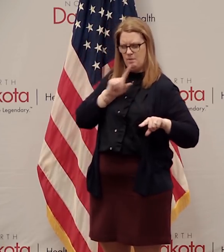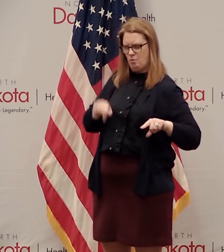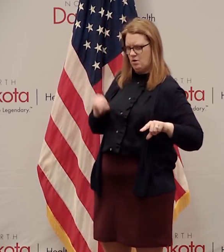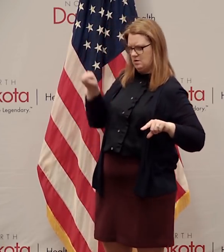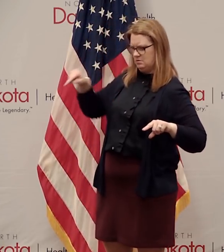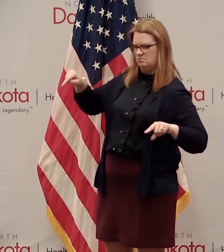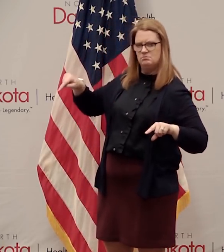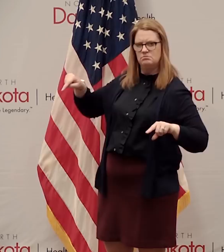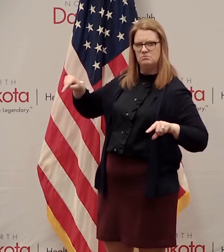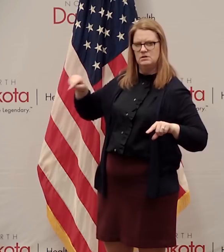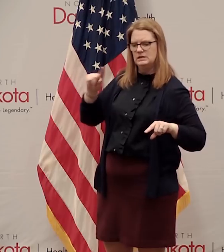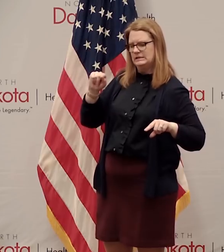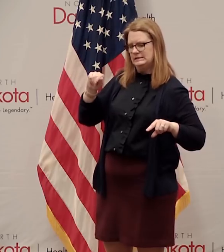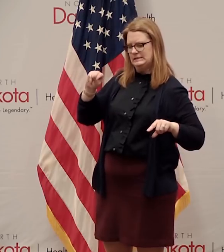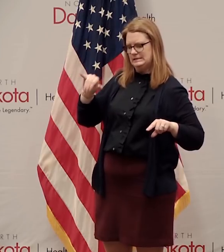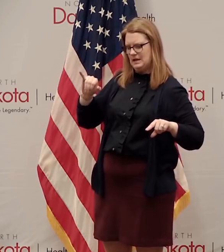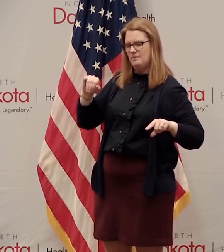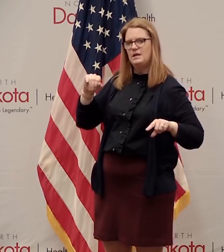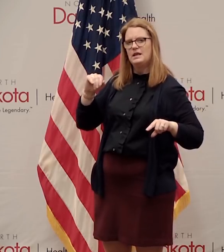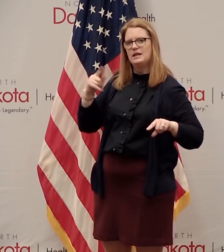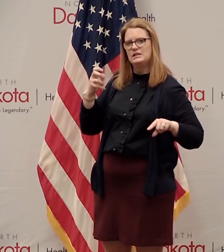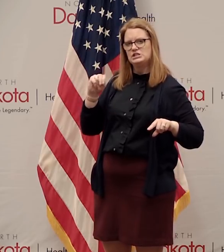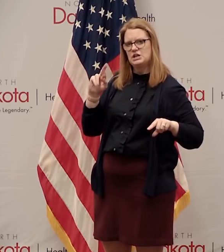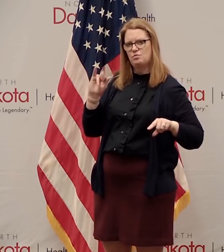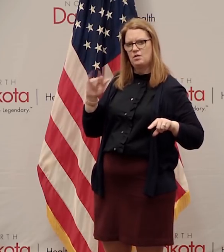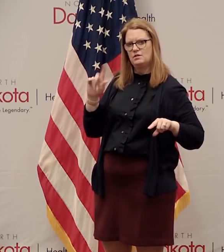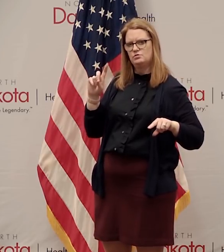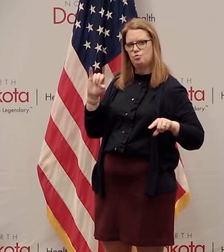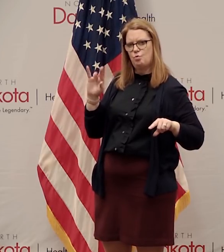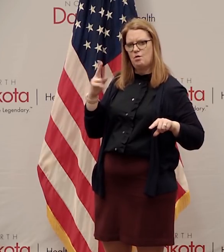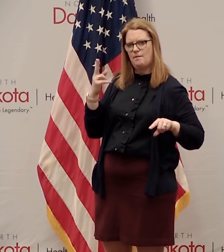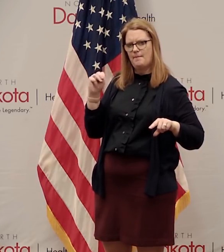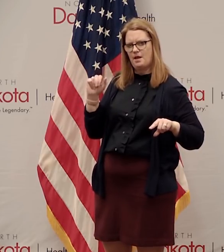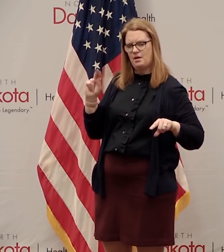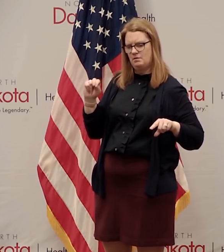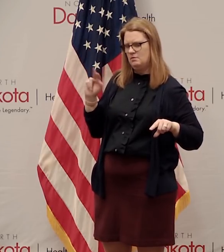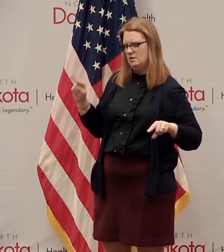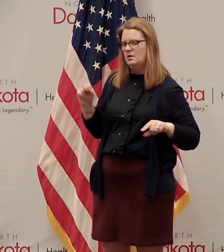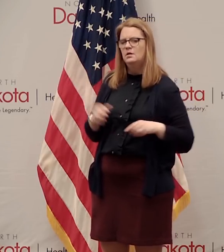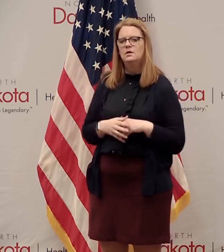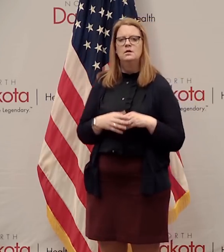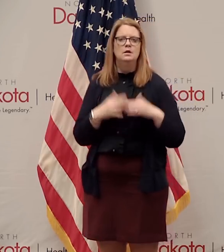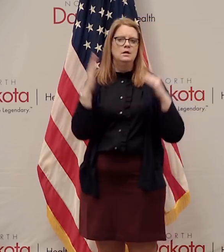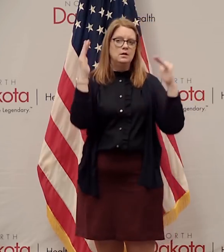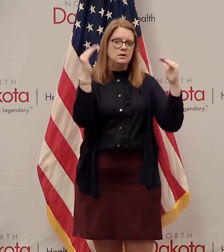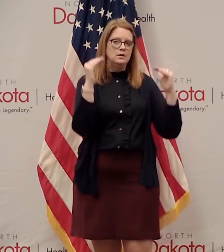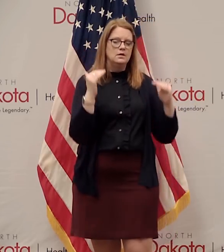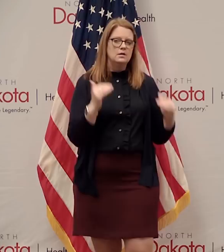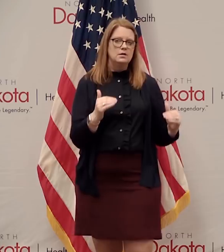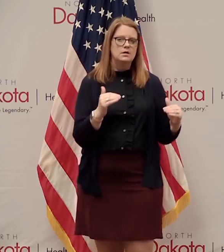Command leaders, Tammy Miller and General Dorman. Next topic